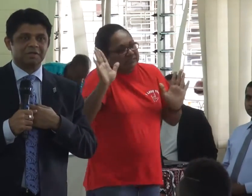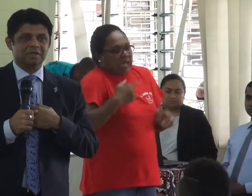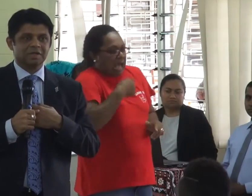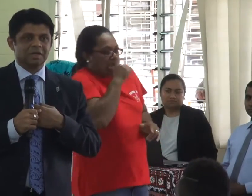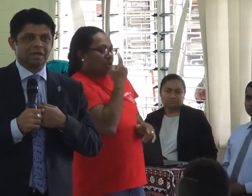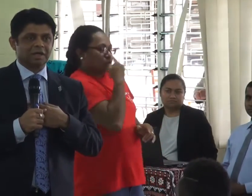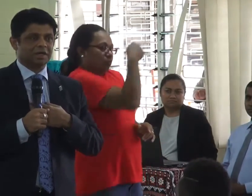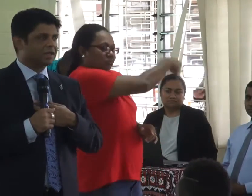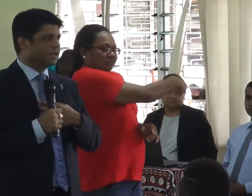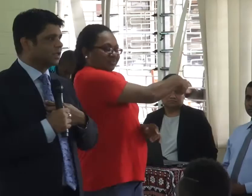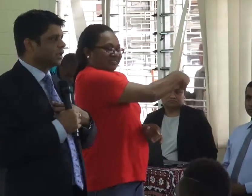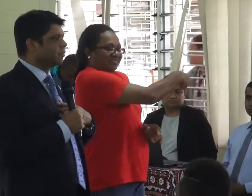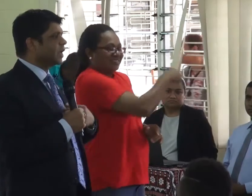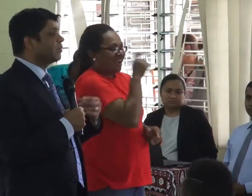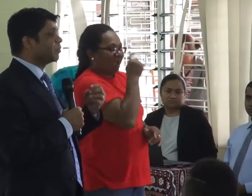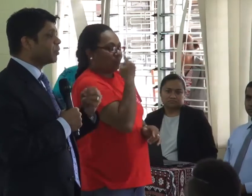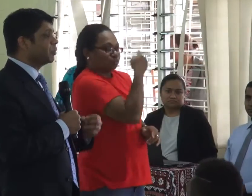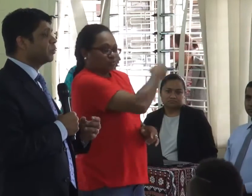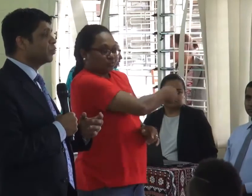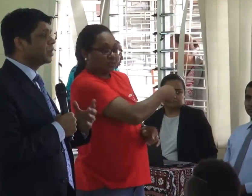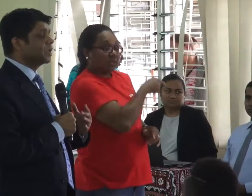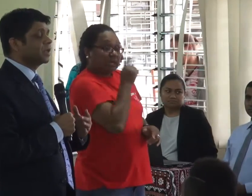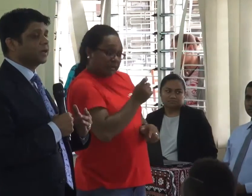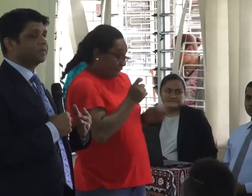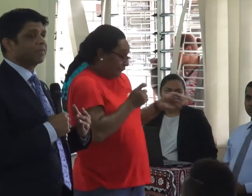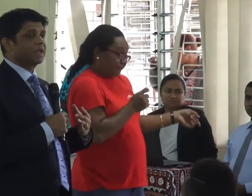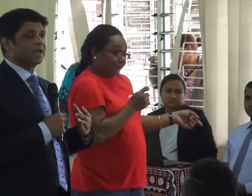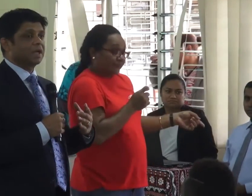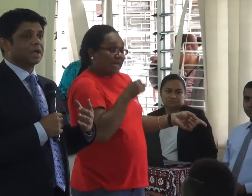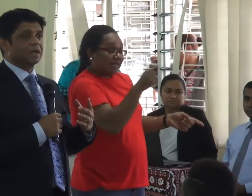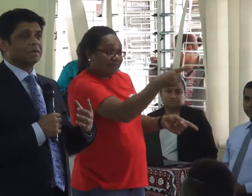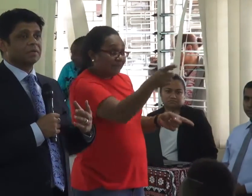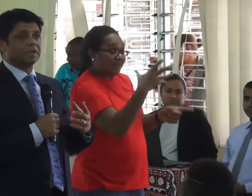do that. If they have a problem with the